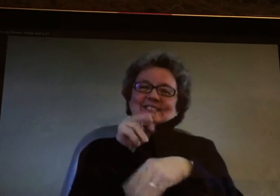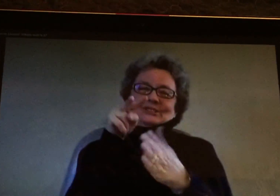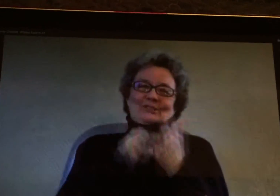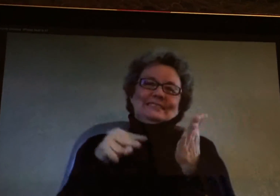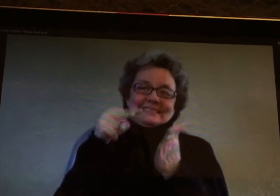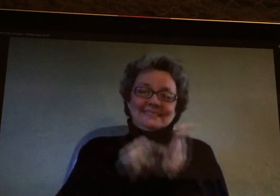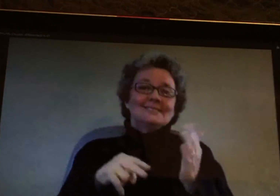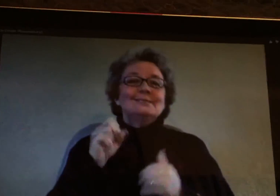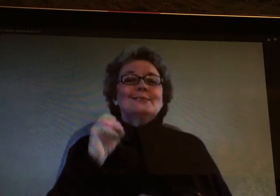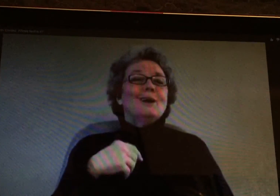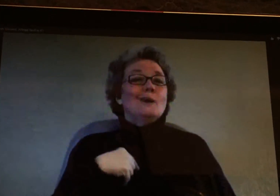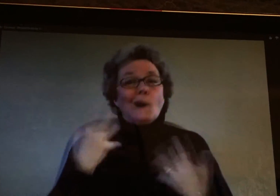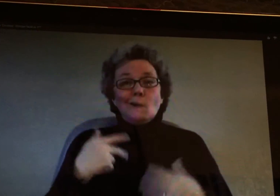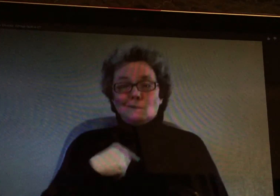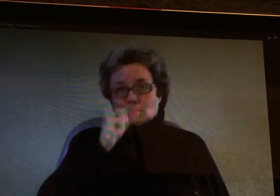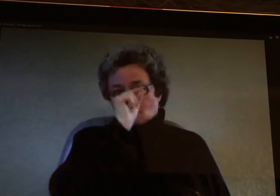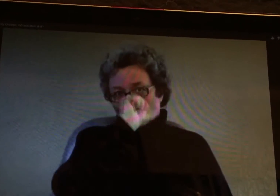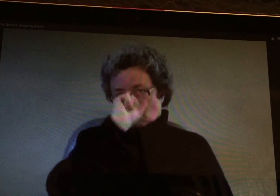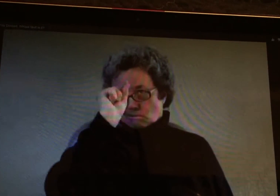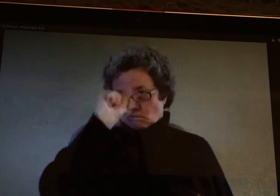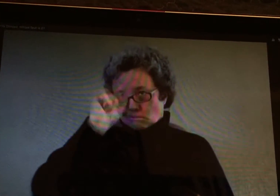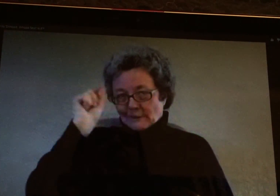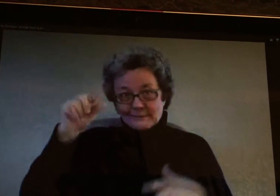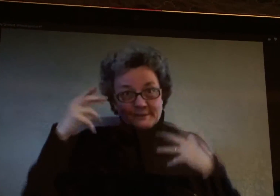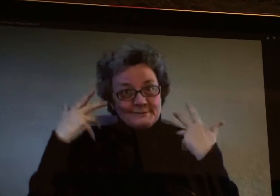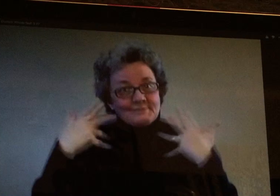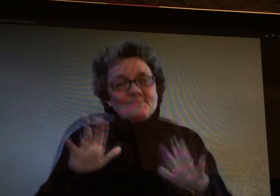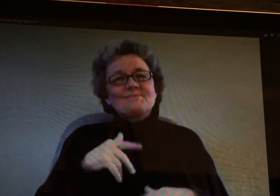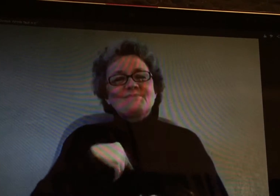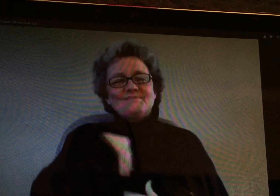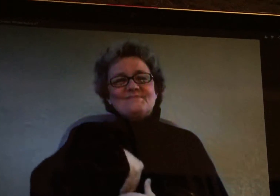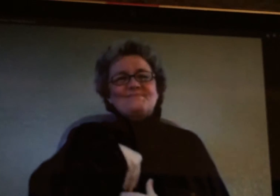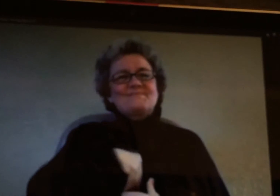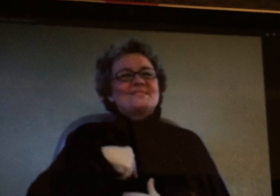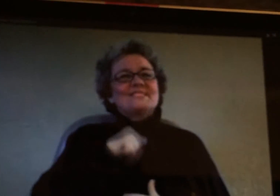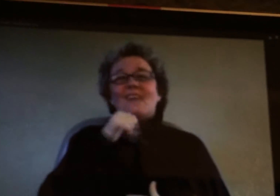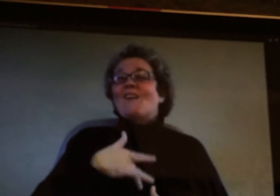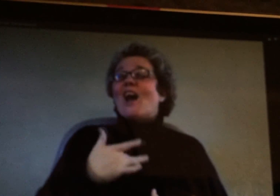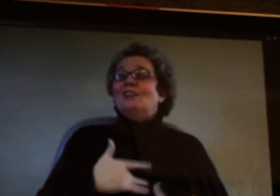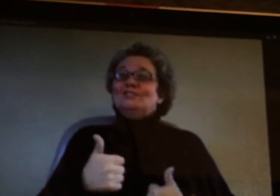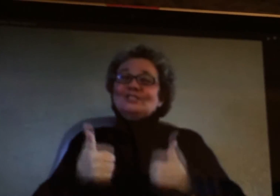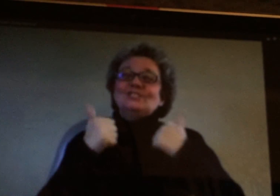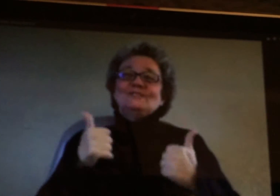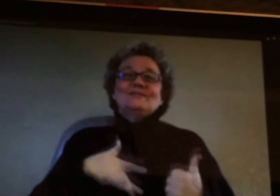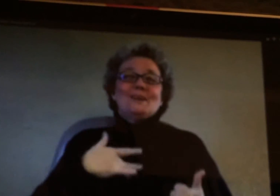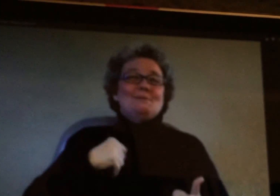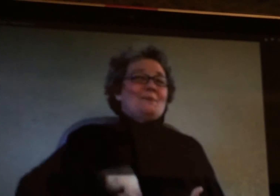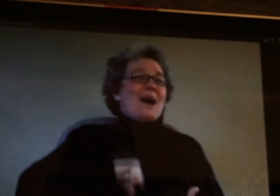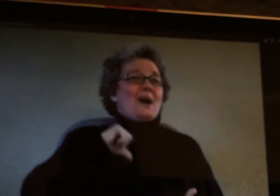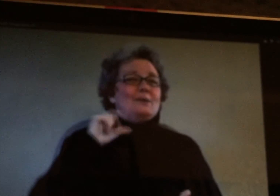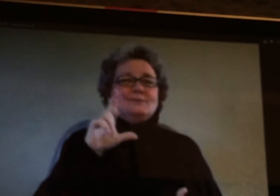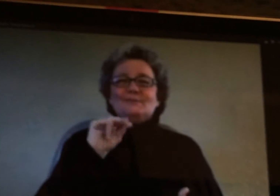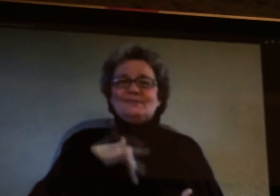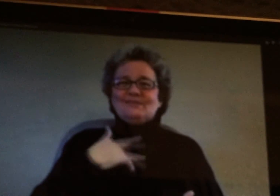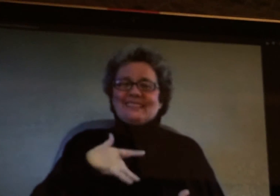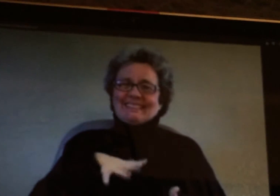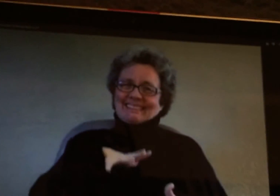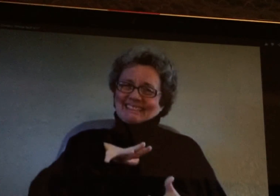writing. So I love to read. So I wrote this English sentence. But when I was finished,